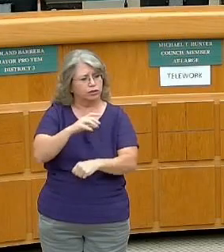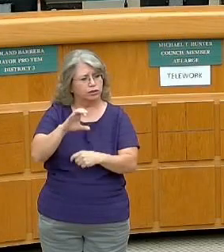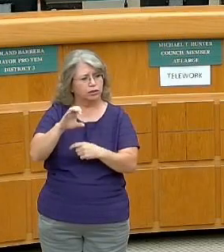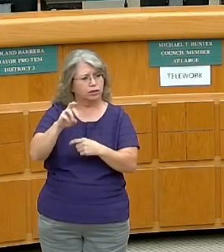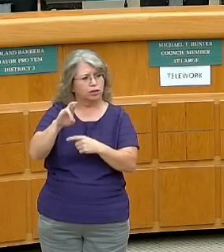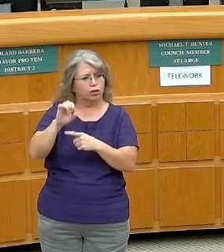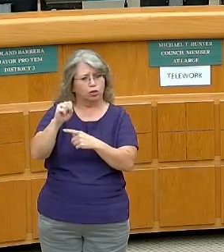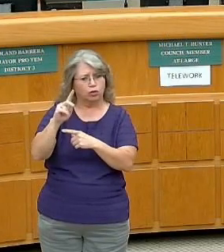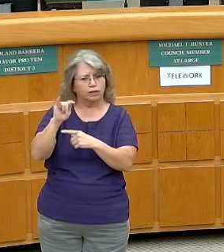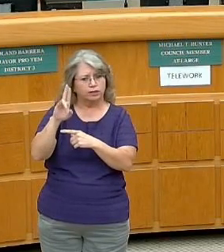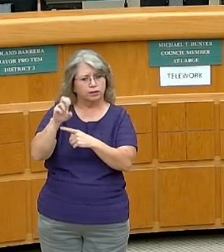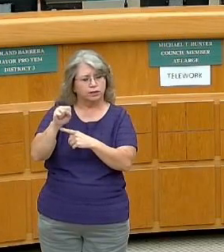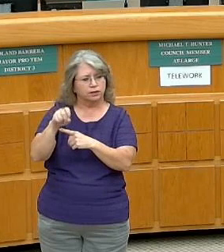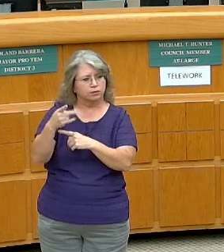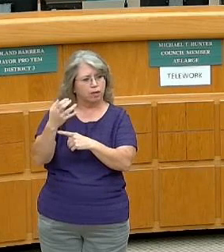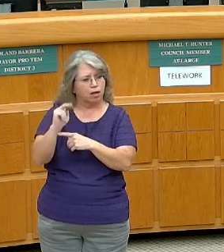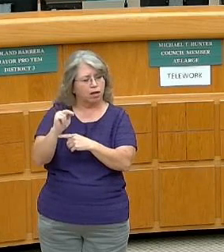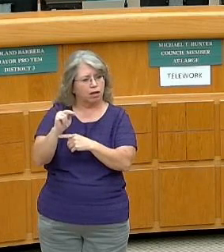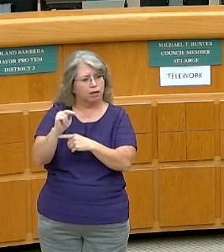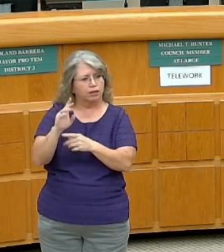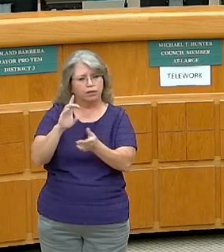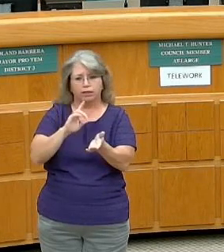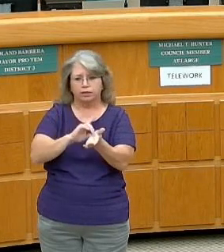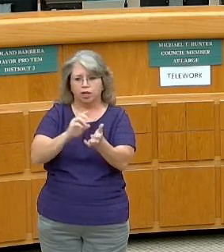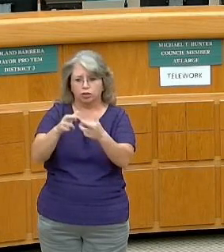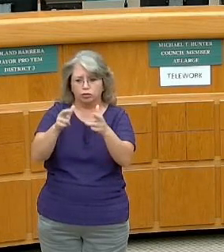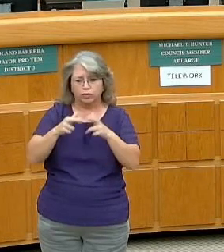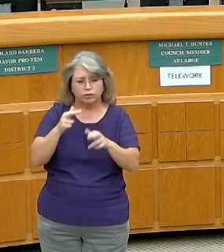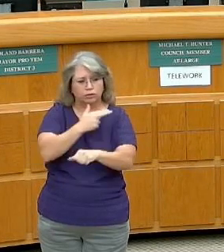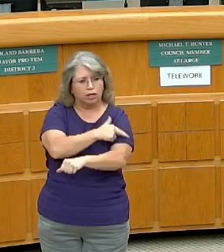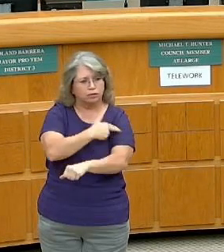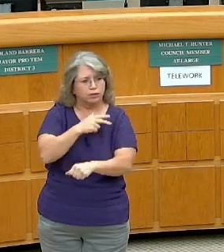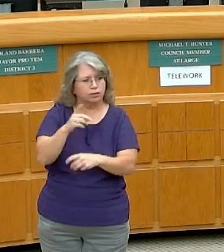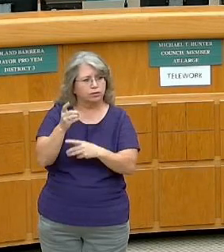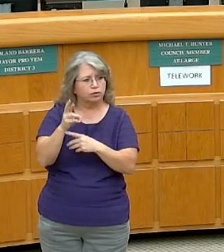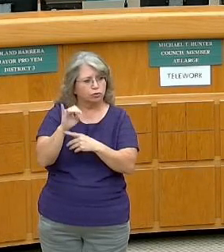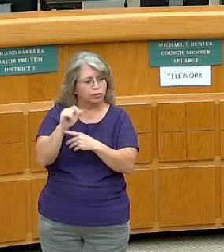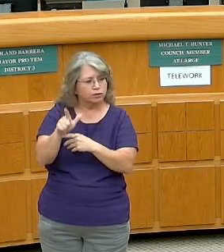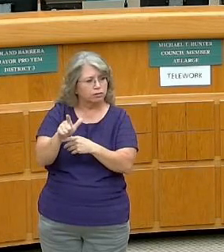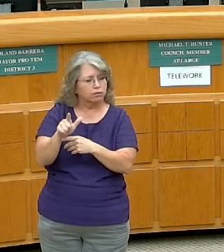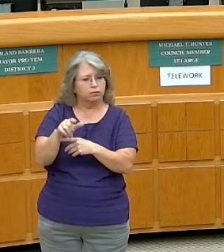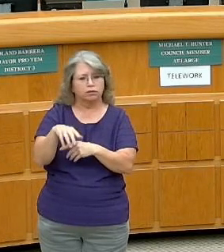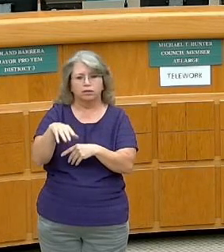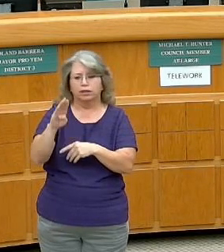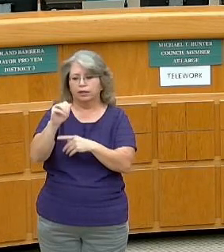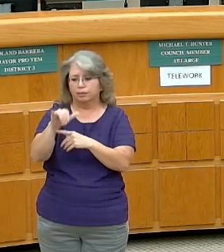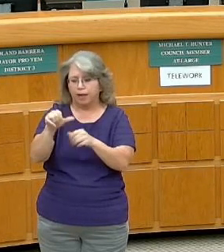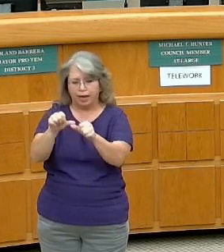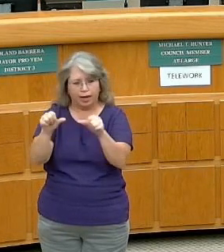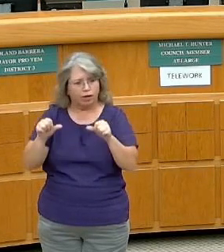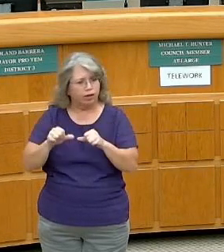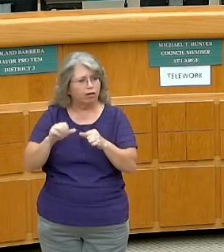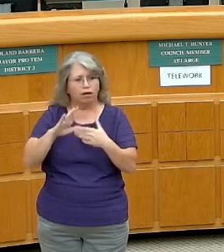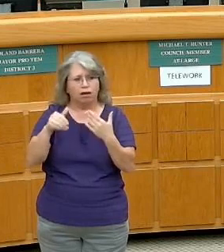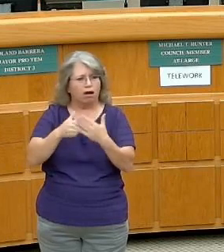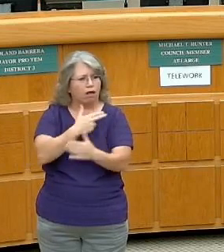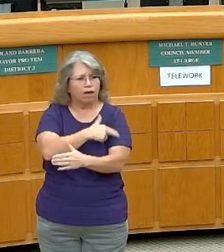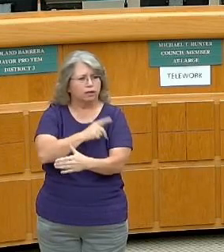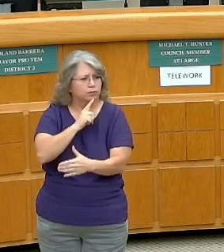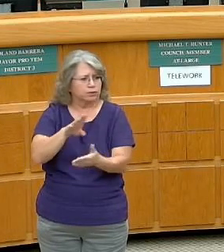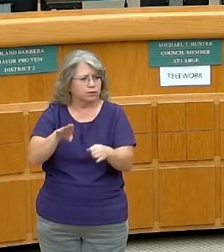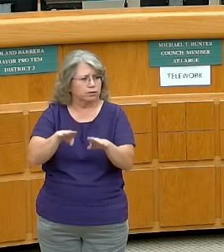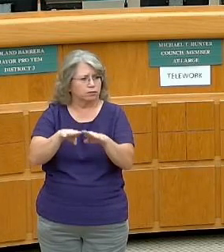Spahn, Doctors Regional, Driscoll, yeah, Bay Area, all the hospitals